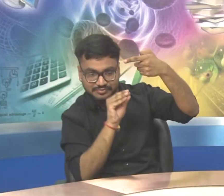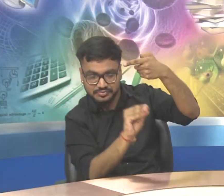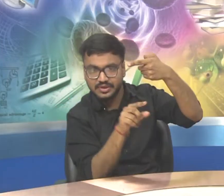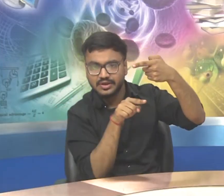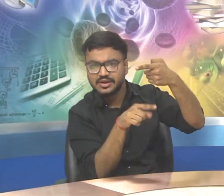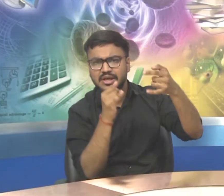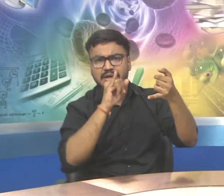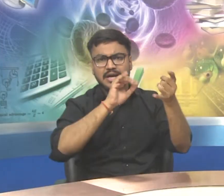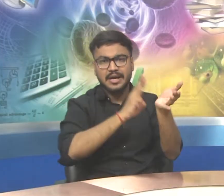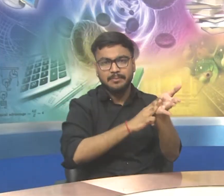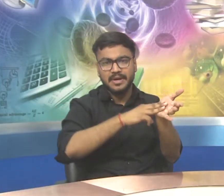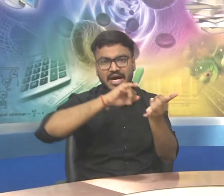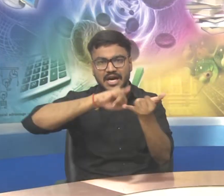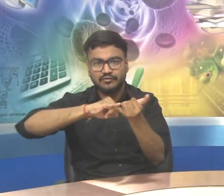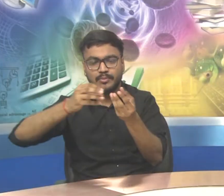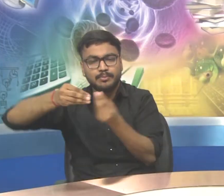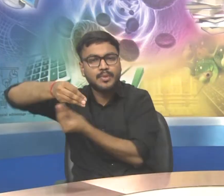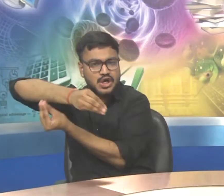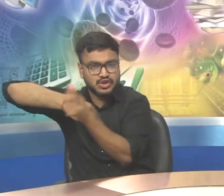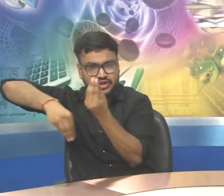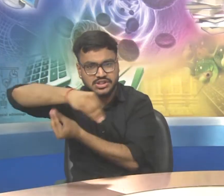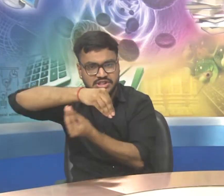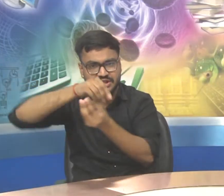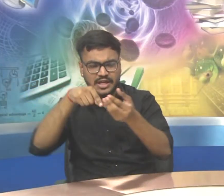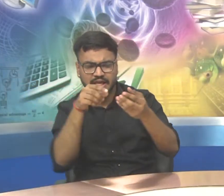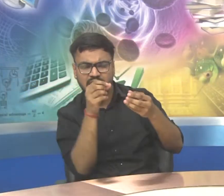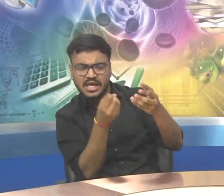and upon mass of solution